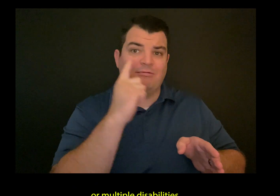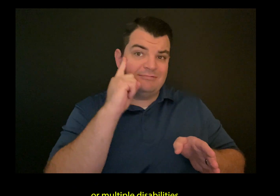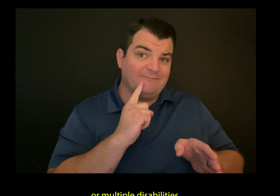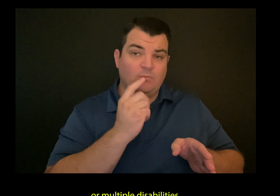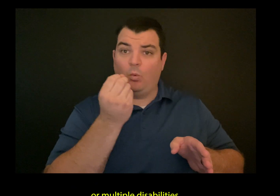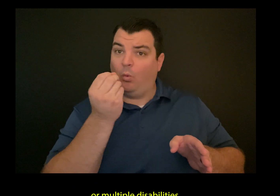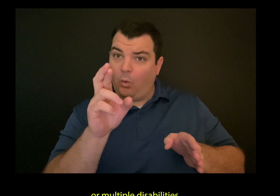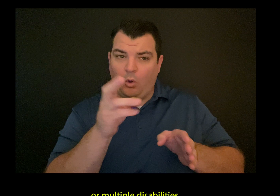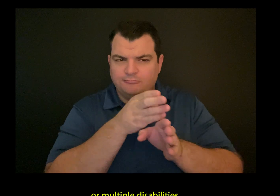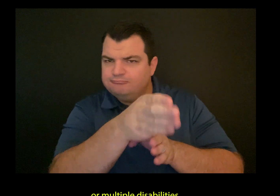or multiple disabilities.